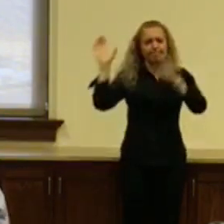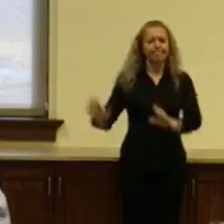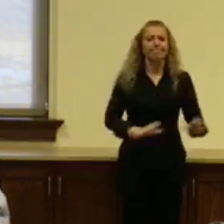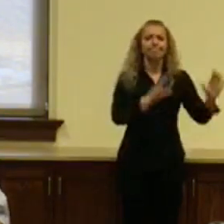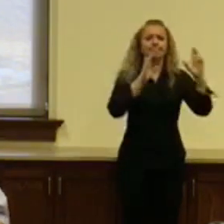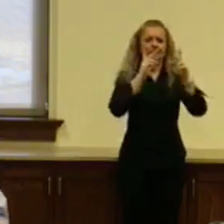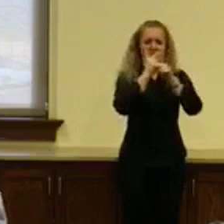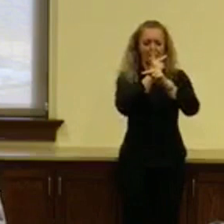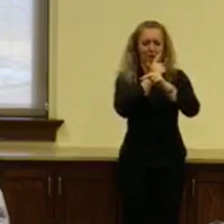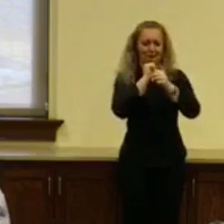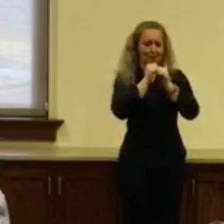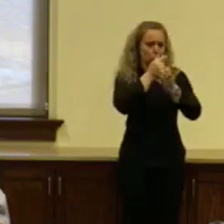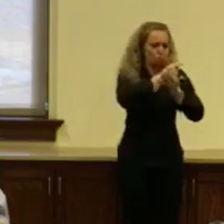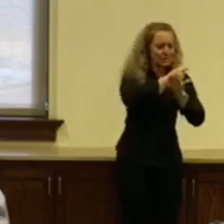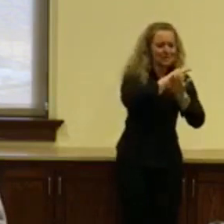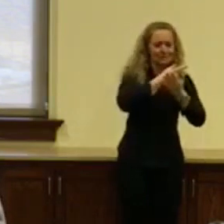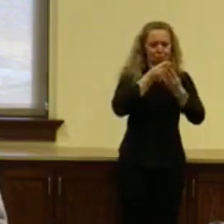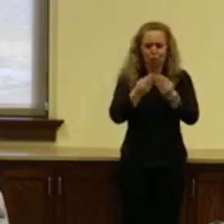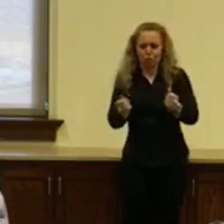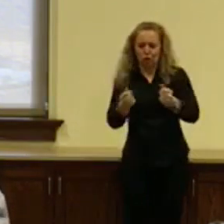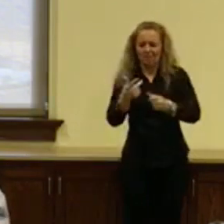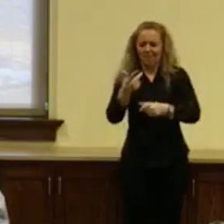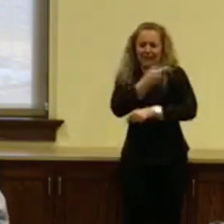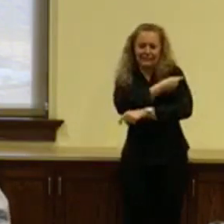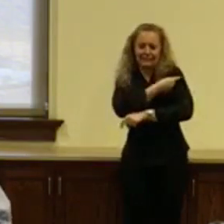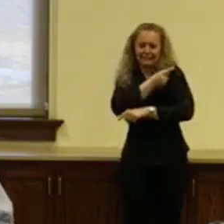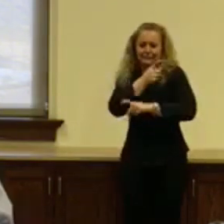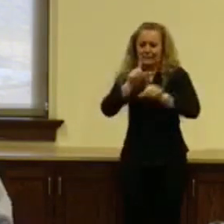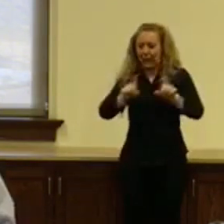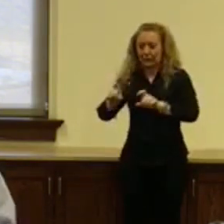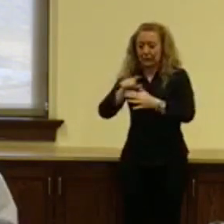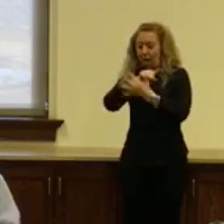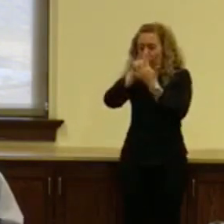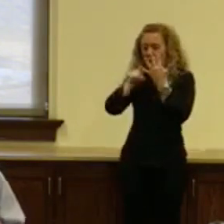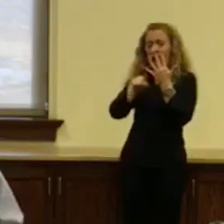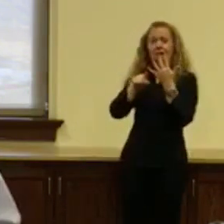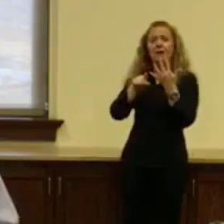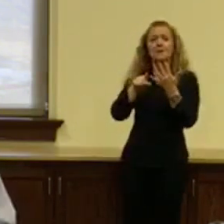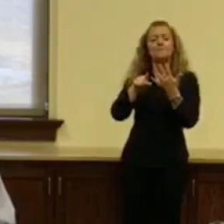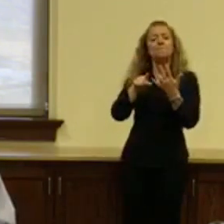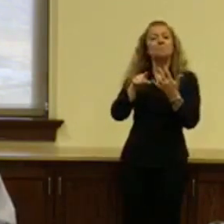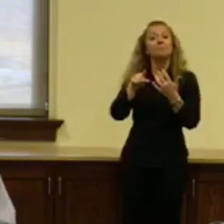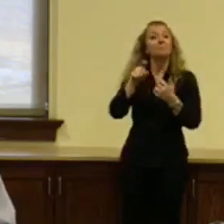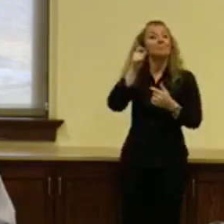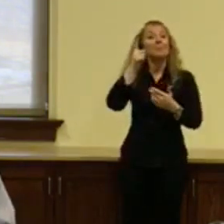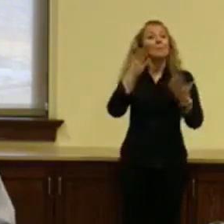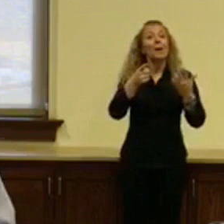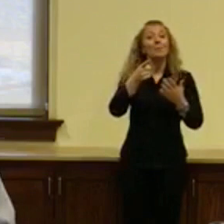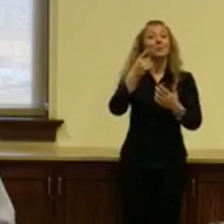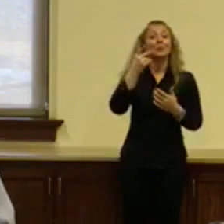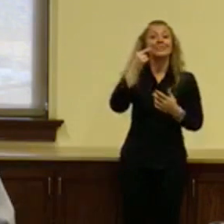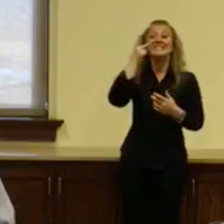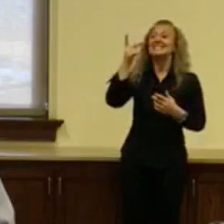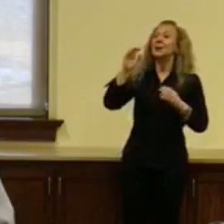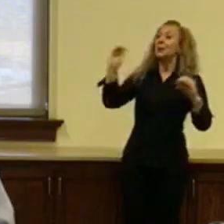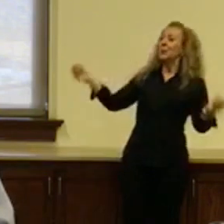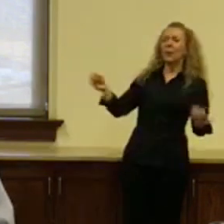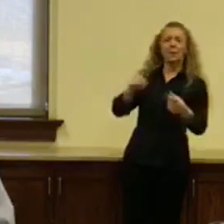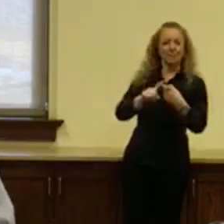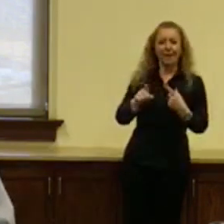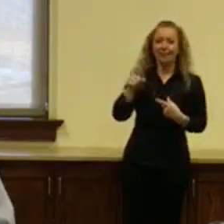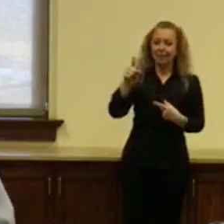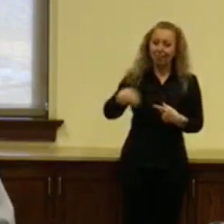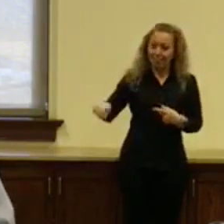with treatments, to come up with cures, to come up with vaccines, testing, all these things. They're not out there in the public eye, but we have